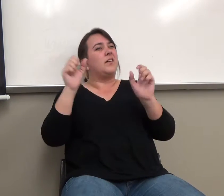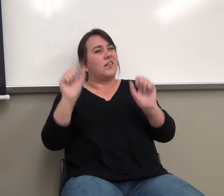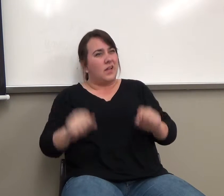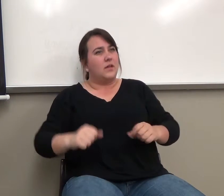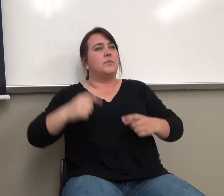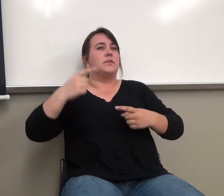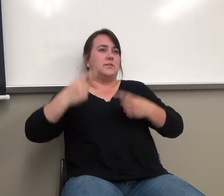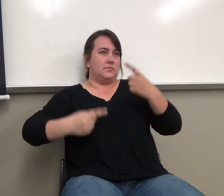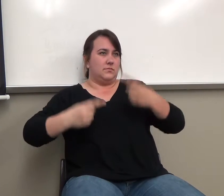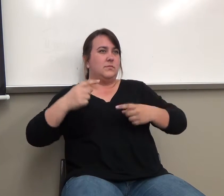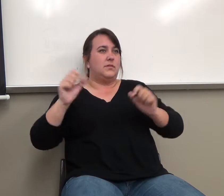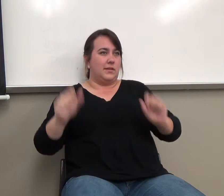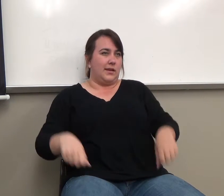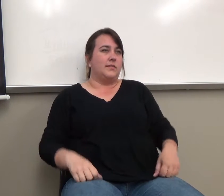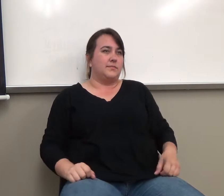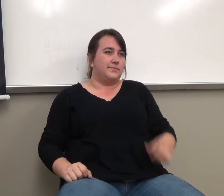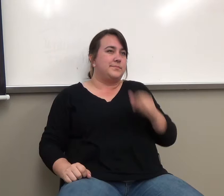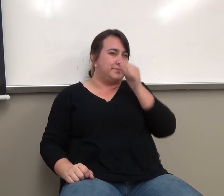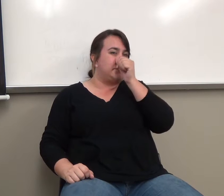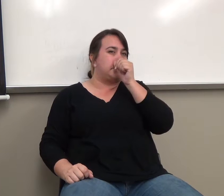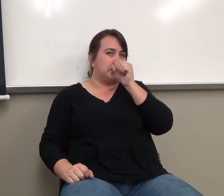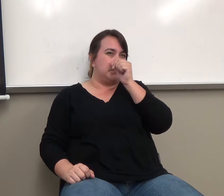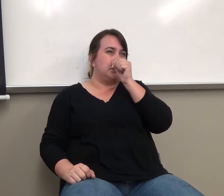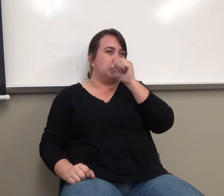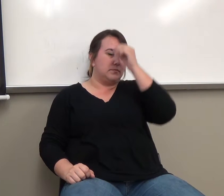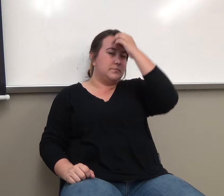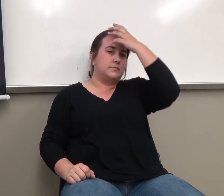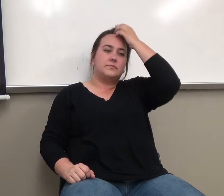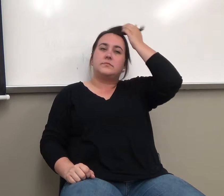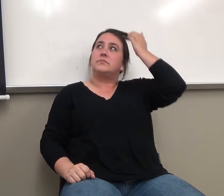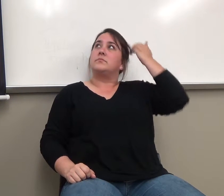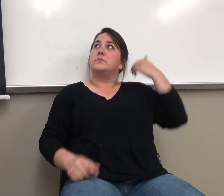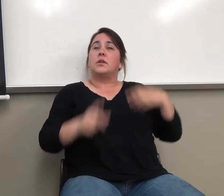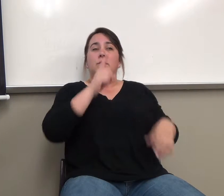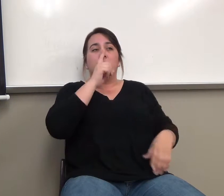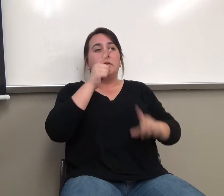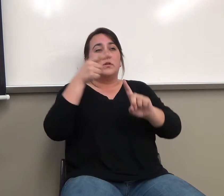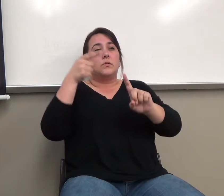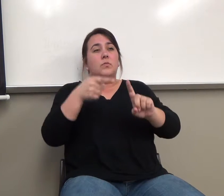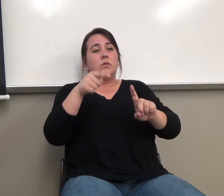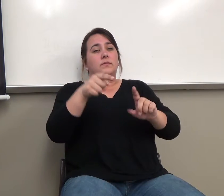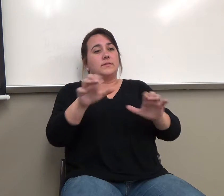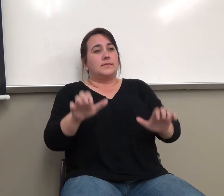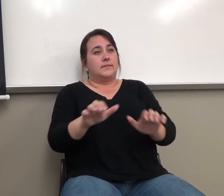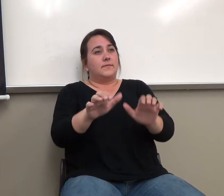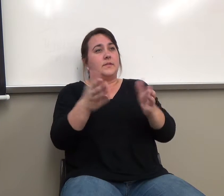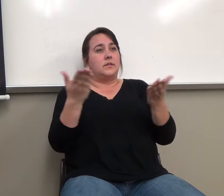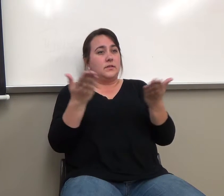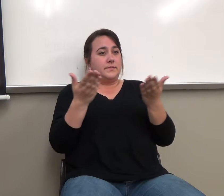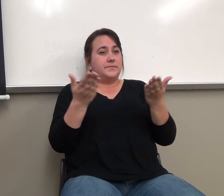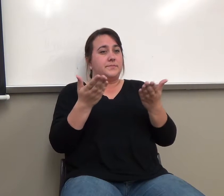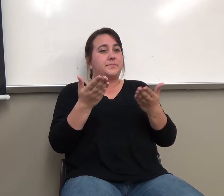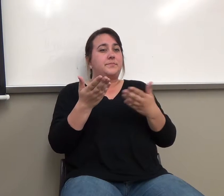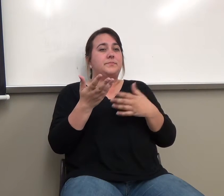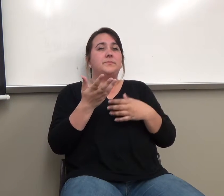and argue with them. Okay, but what you're being asked to do here, in a sense, think about